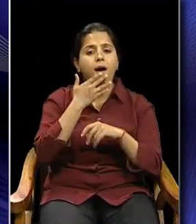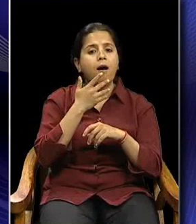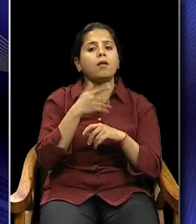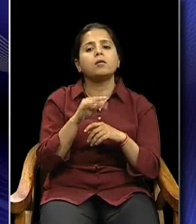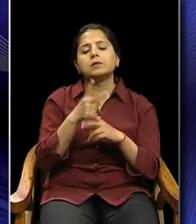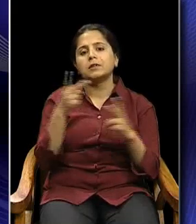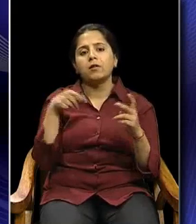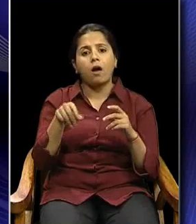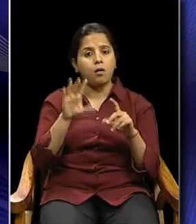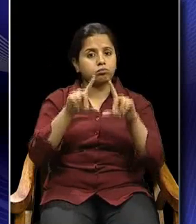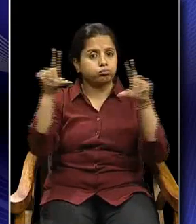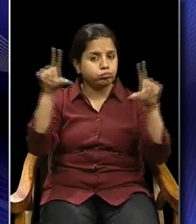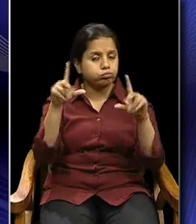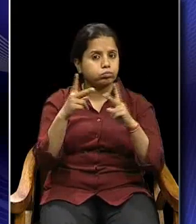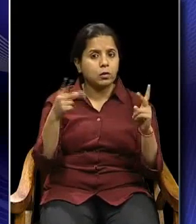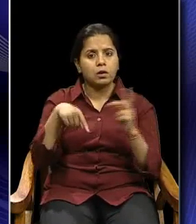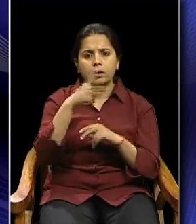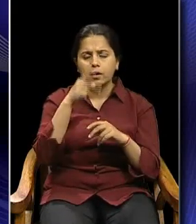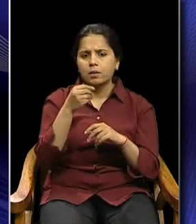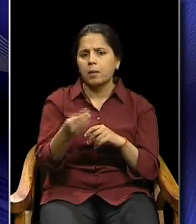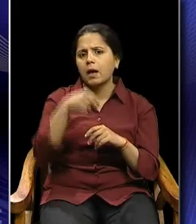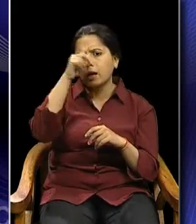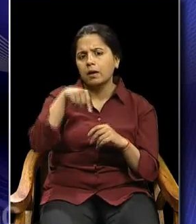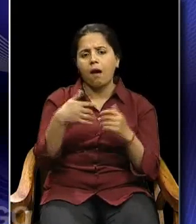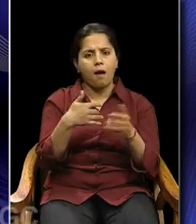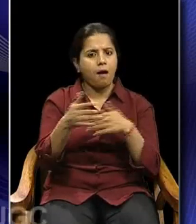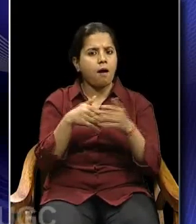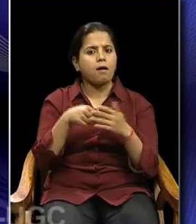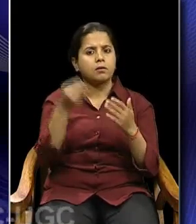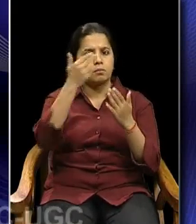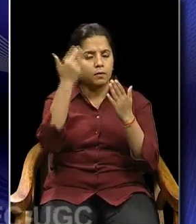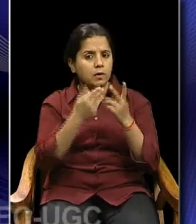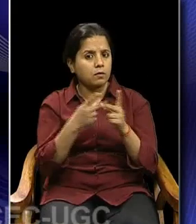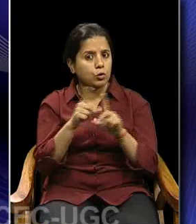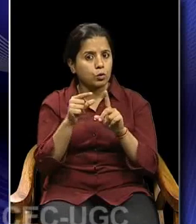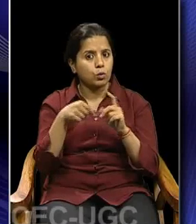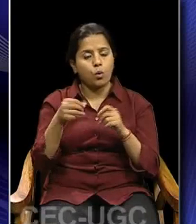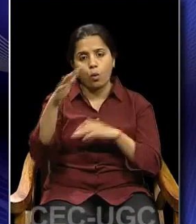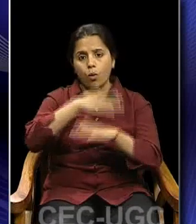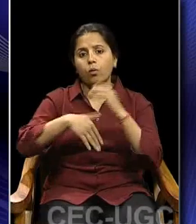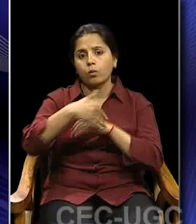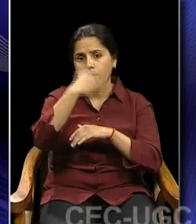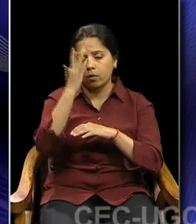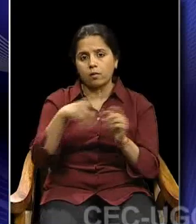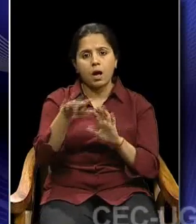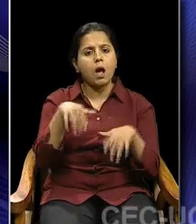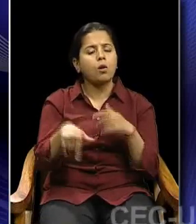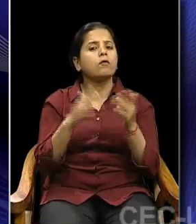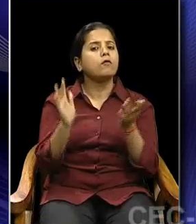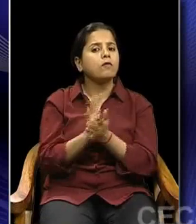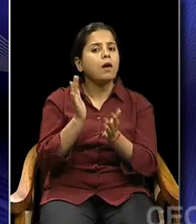see the exhibition of the kites and the contemporary Indian handicrafts, they are also being organized, and how this